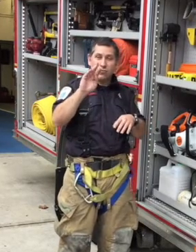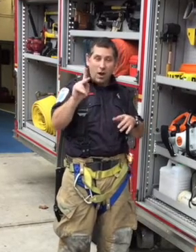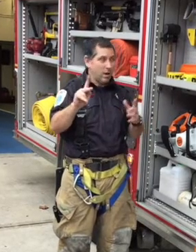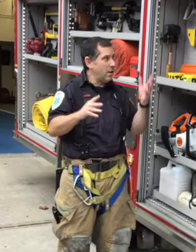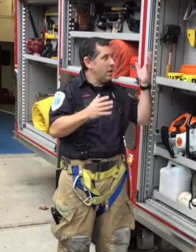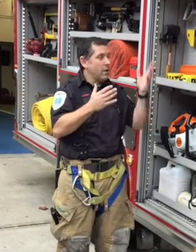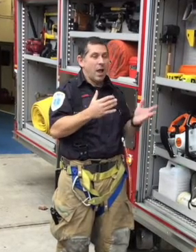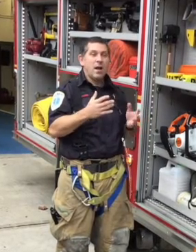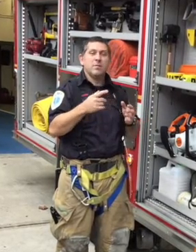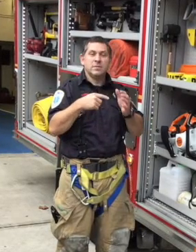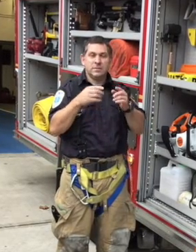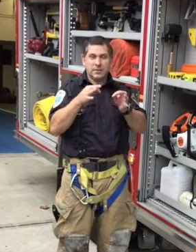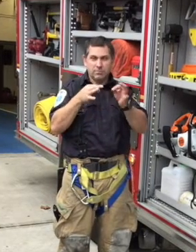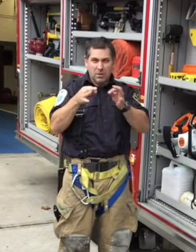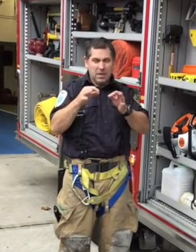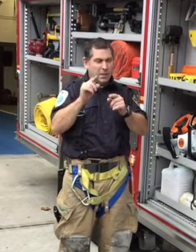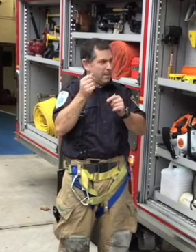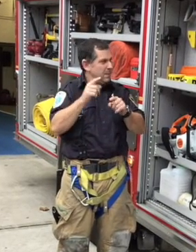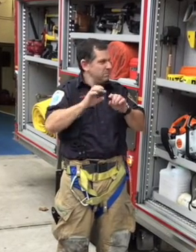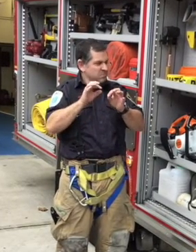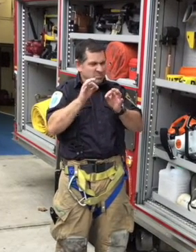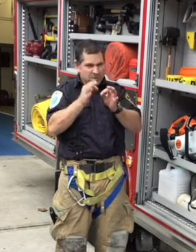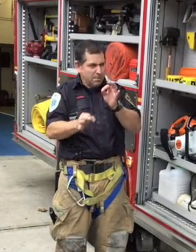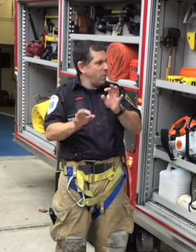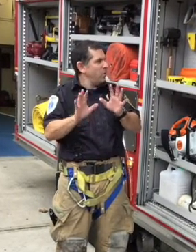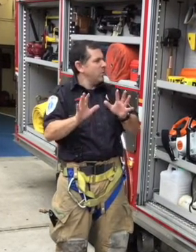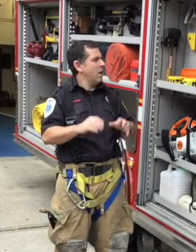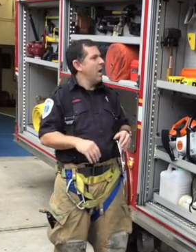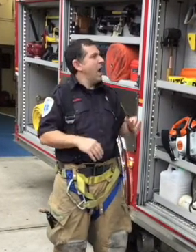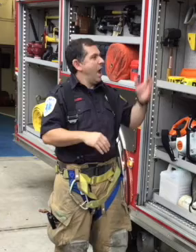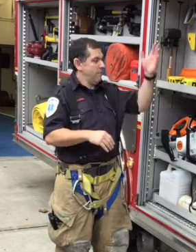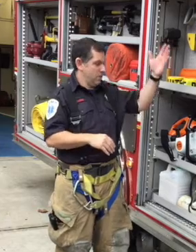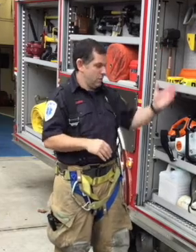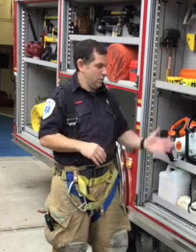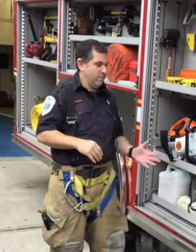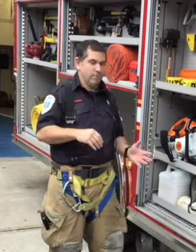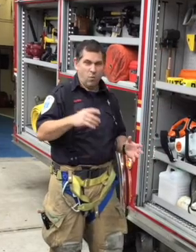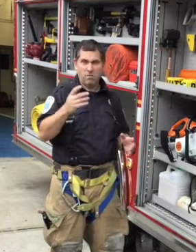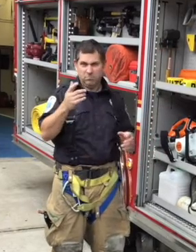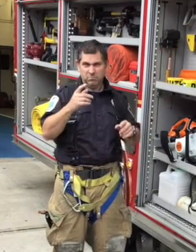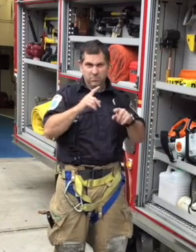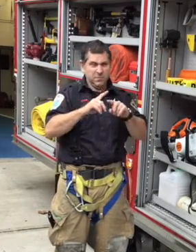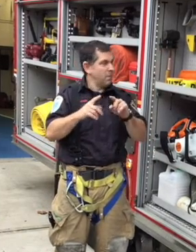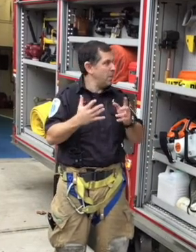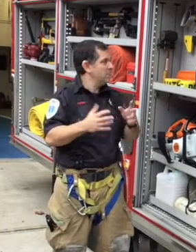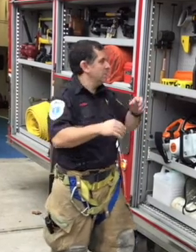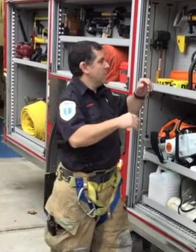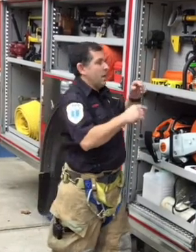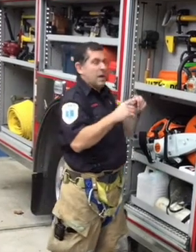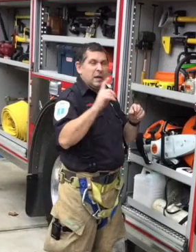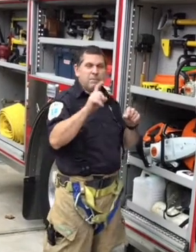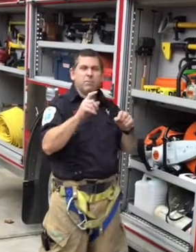So now I want to show you a couple of things that are on the truck, some different tools that we use, equipment that we use.